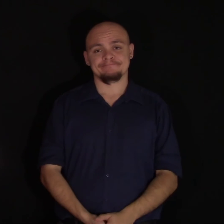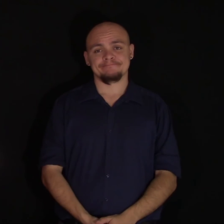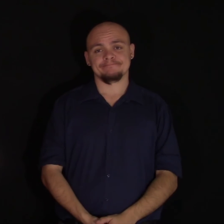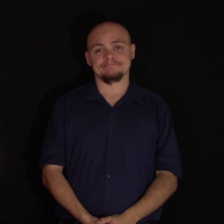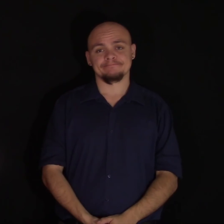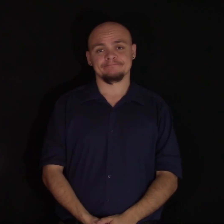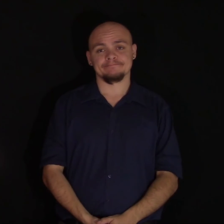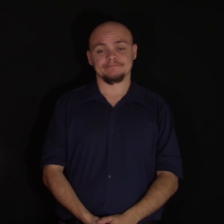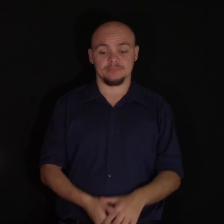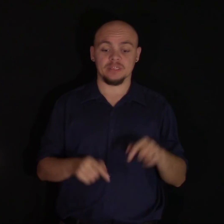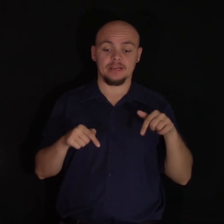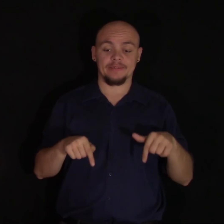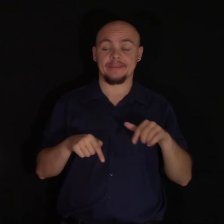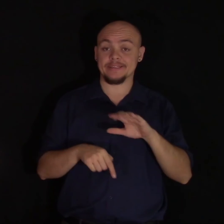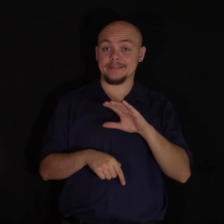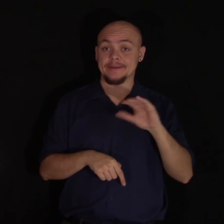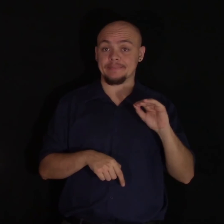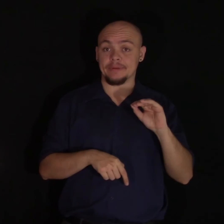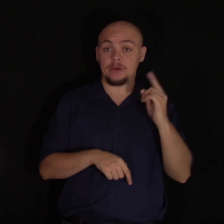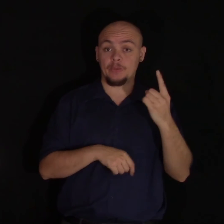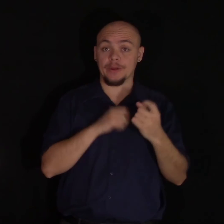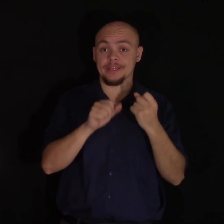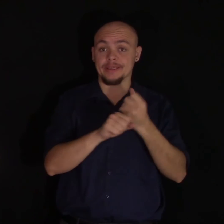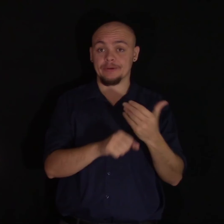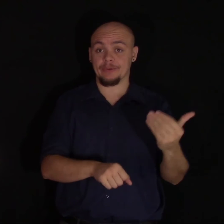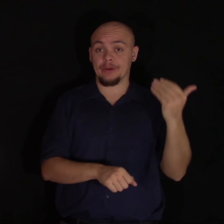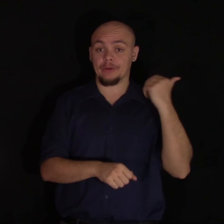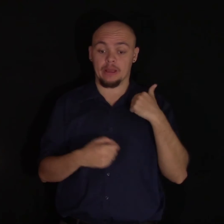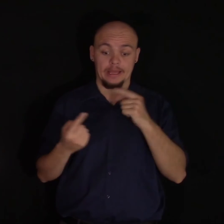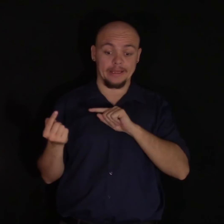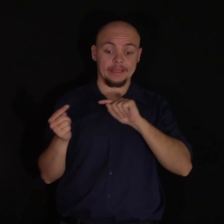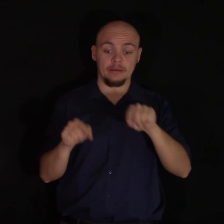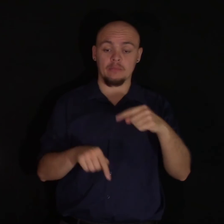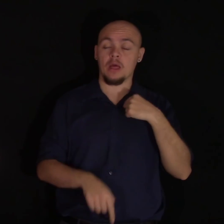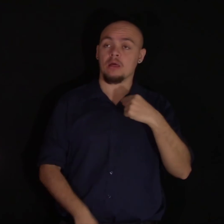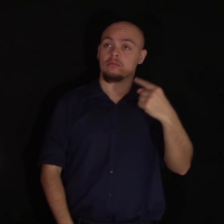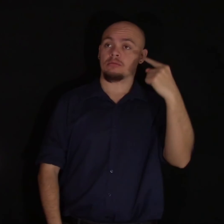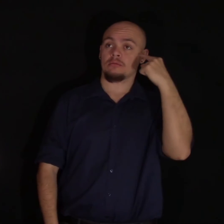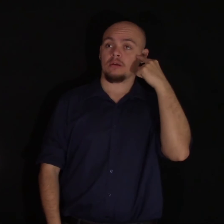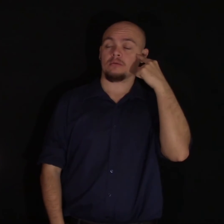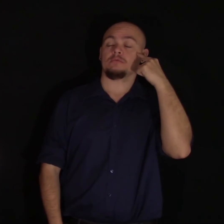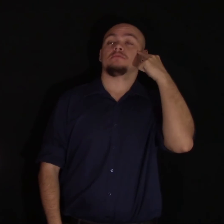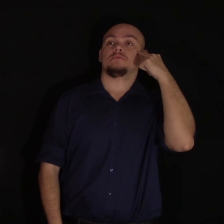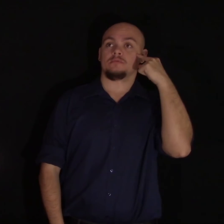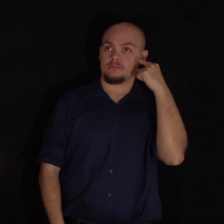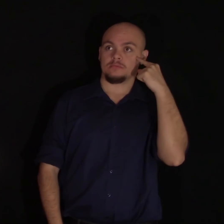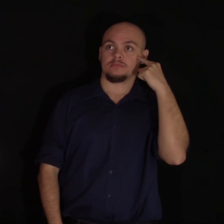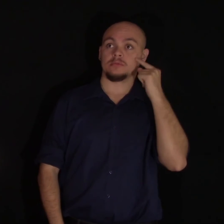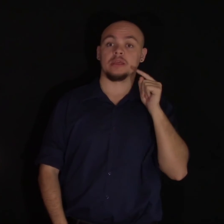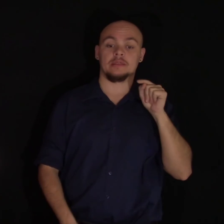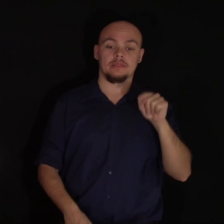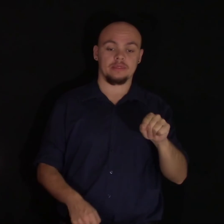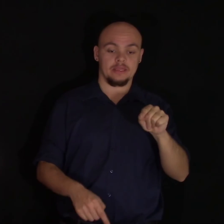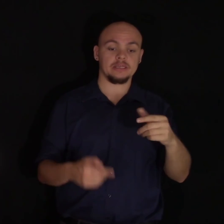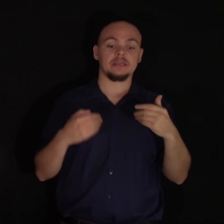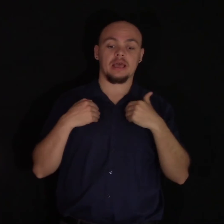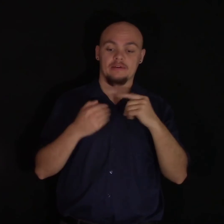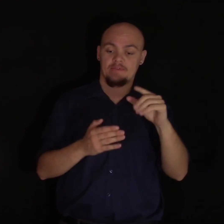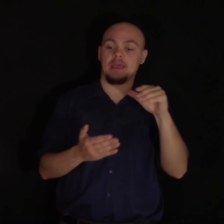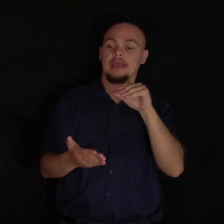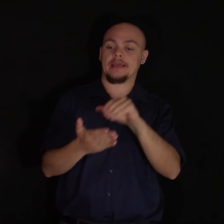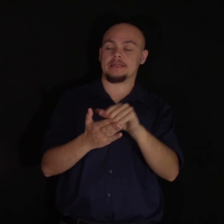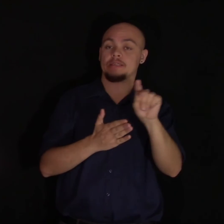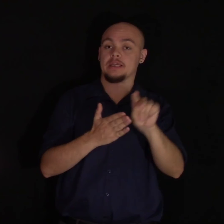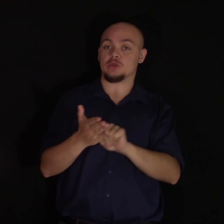When I came to this company 1 year ago, I thought to myself, this company has anti-discrimination policies